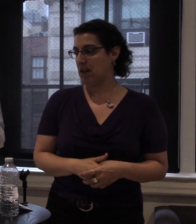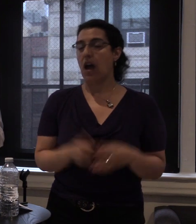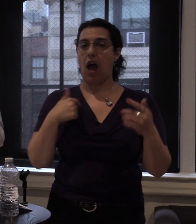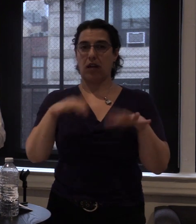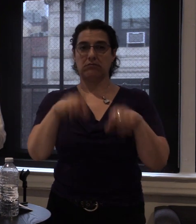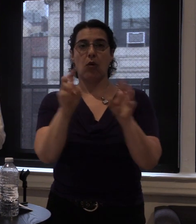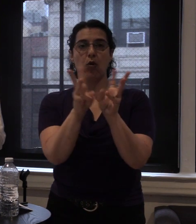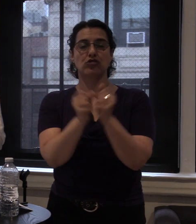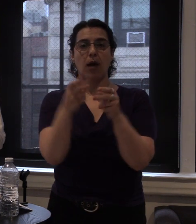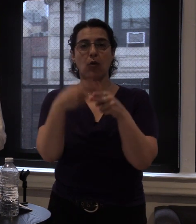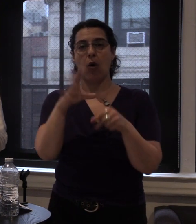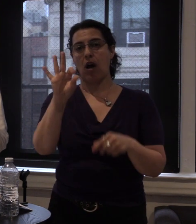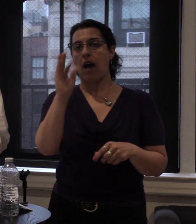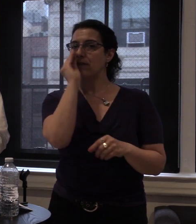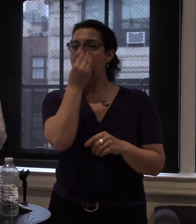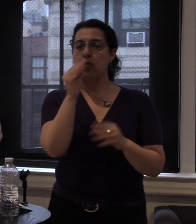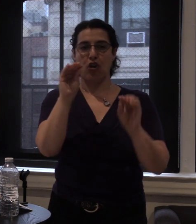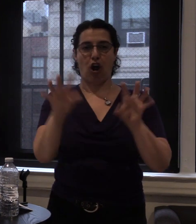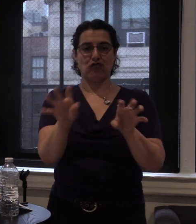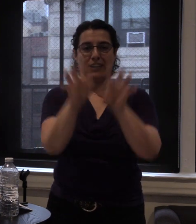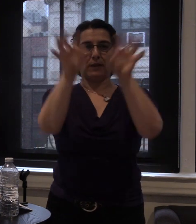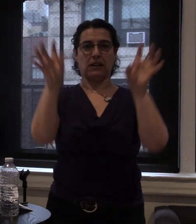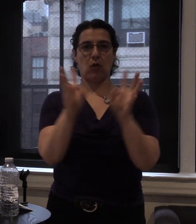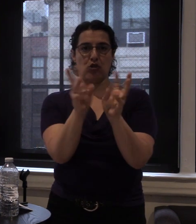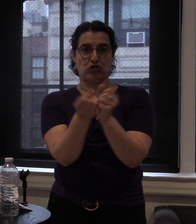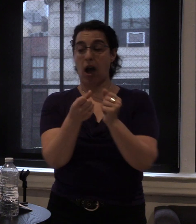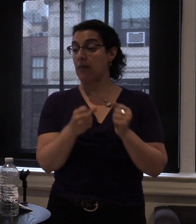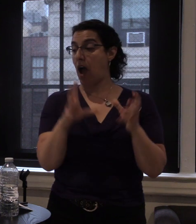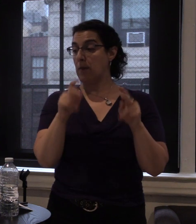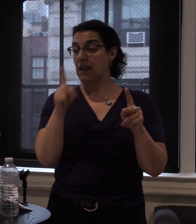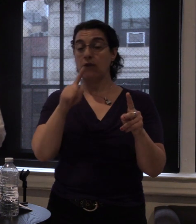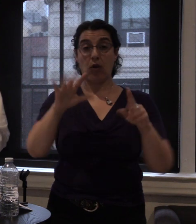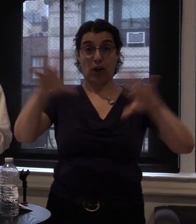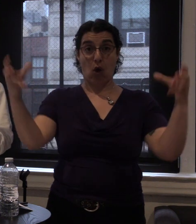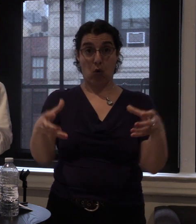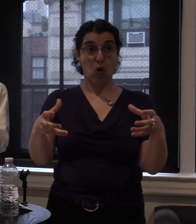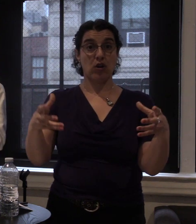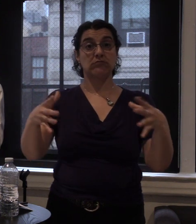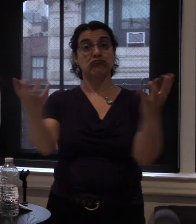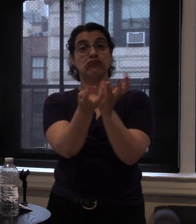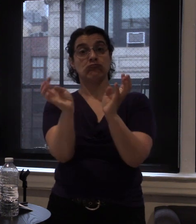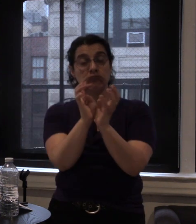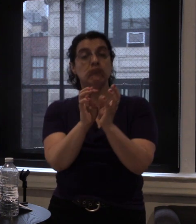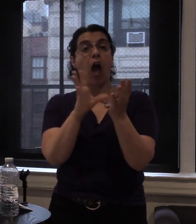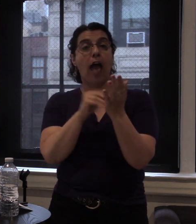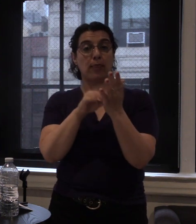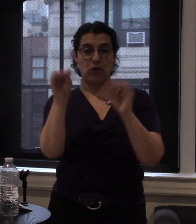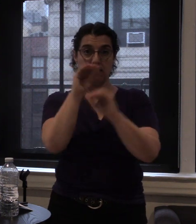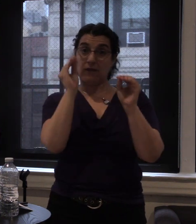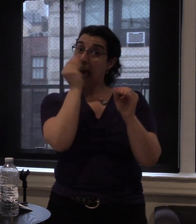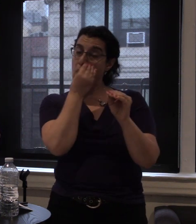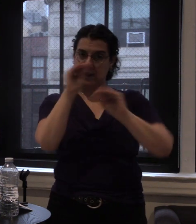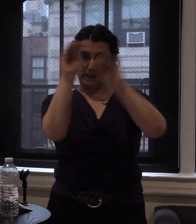a workshop called a Flower Arrangement Workshop. And it was a chance for the cohort to come together and learn to arrange